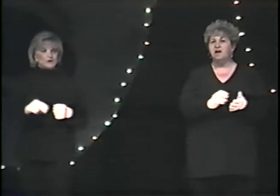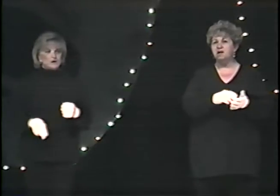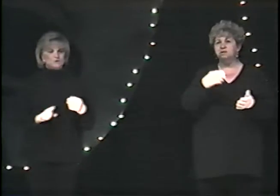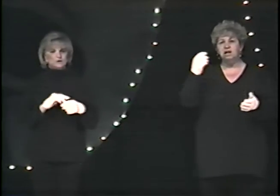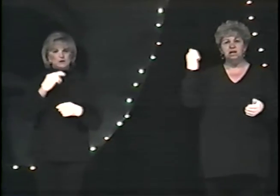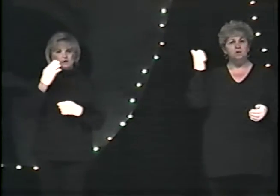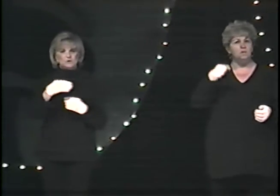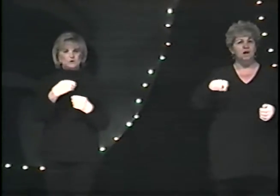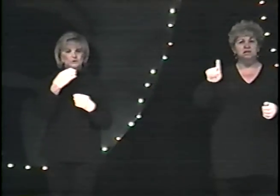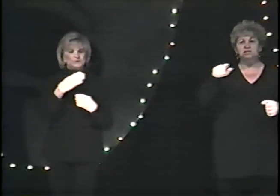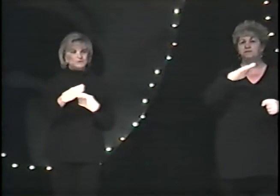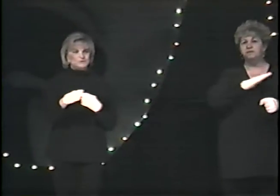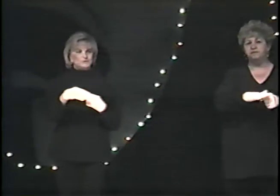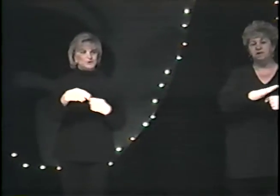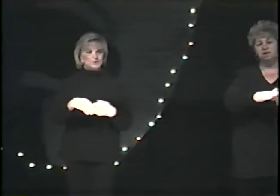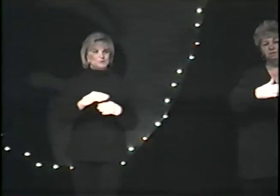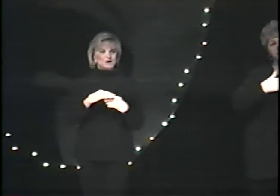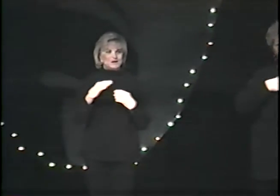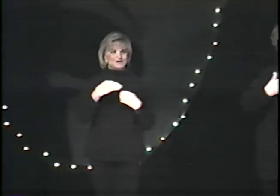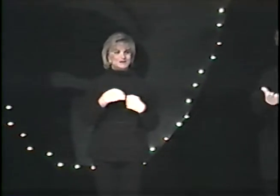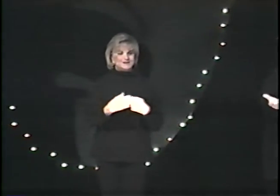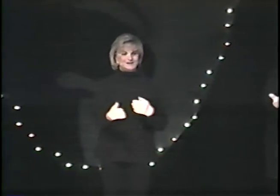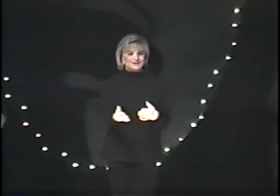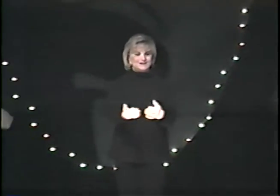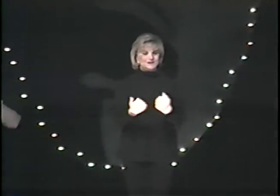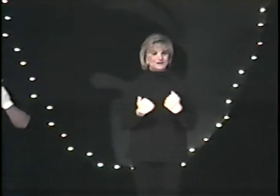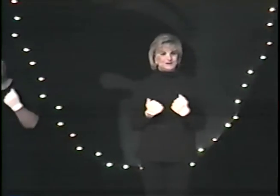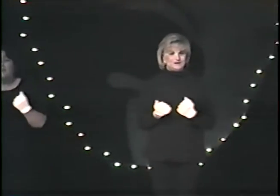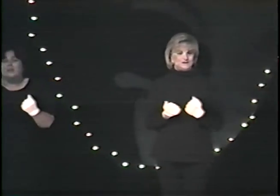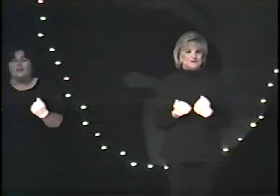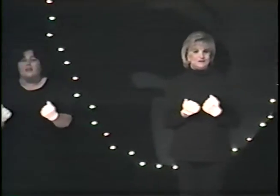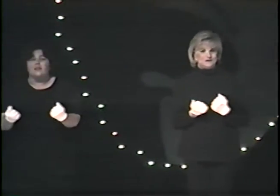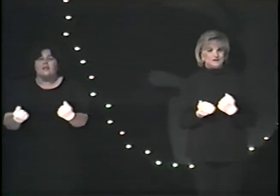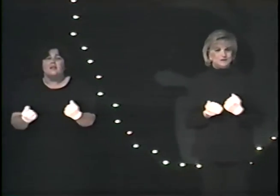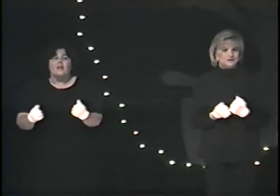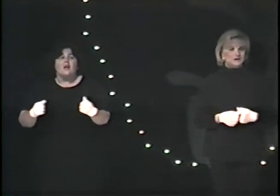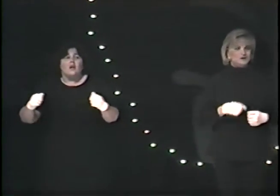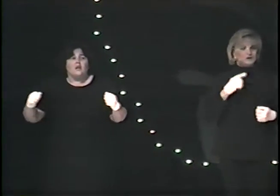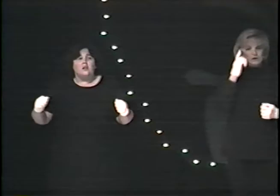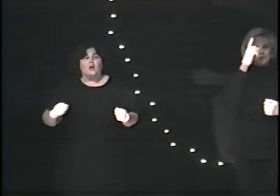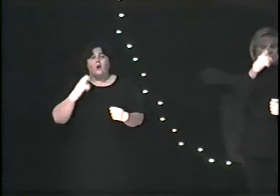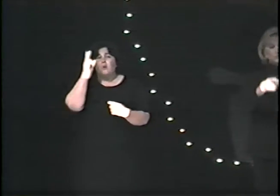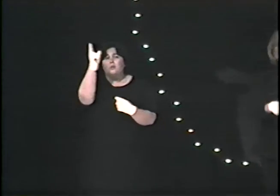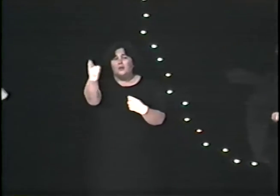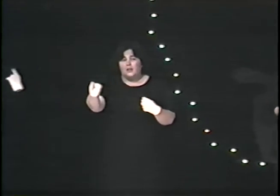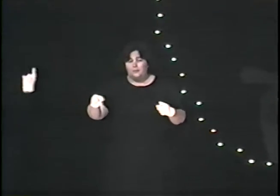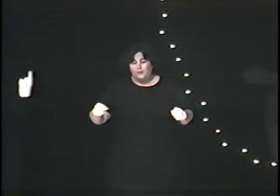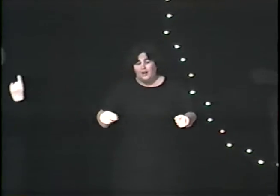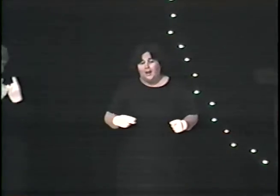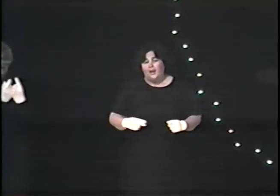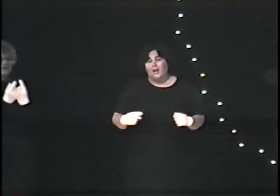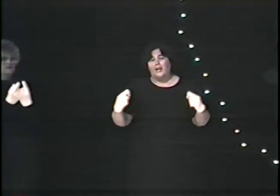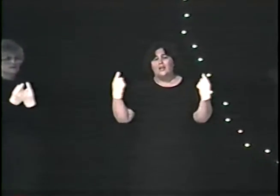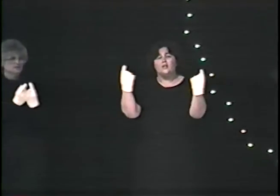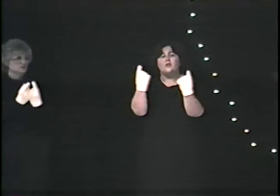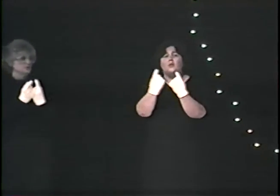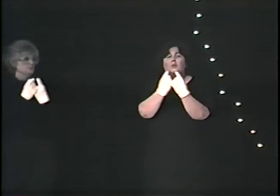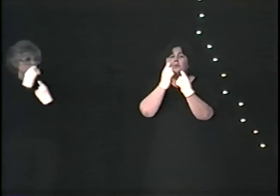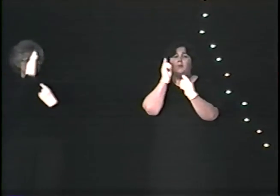anyone who fulfilled my needs, a lonely place to be,